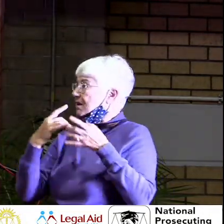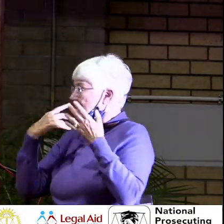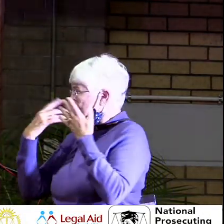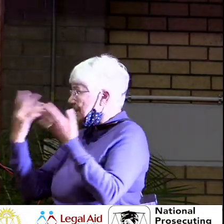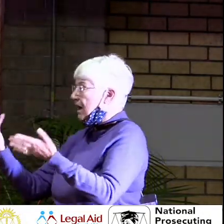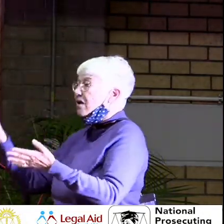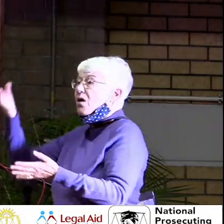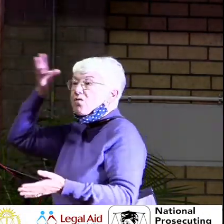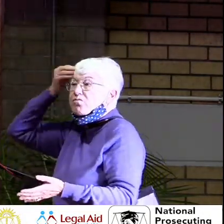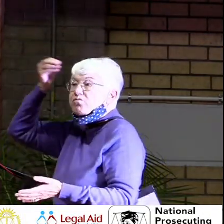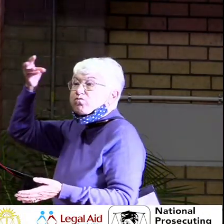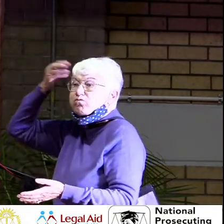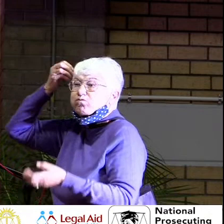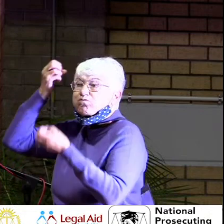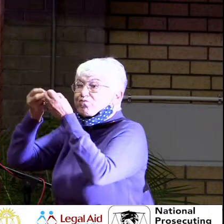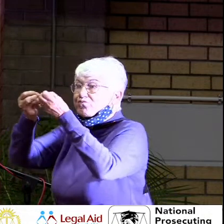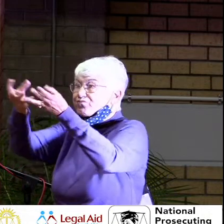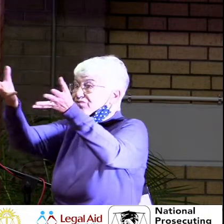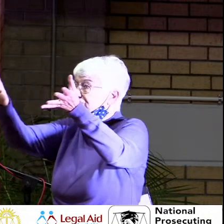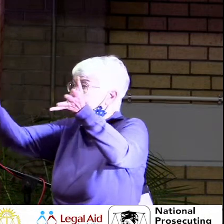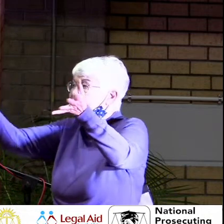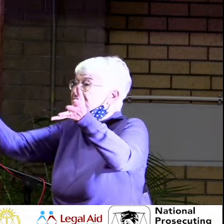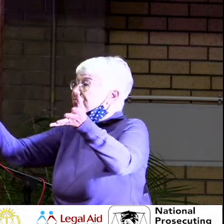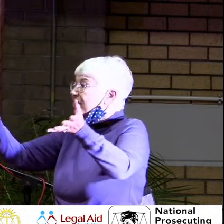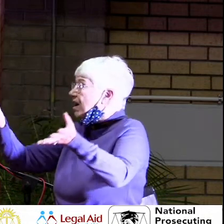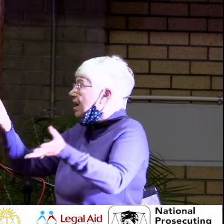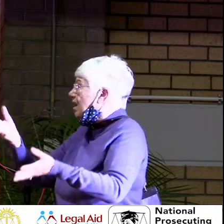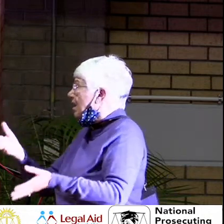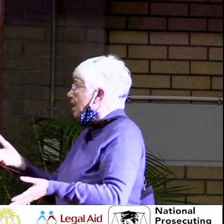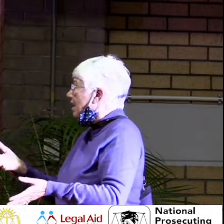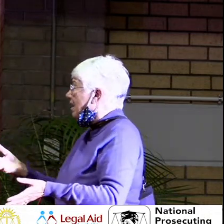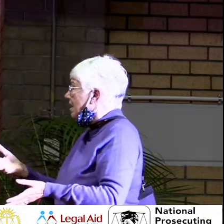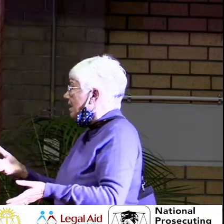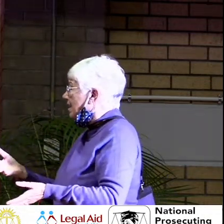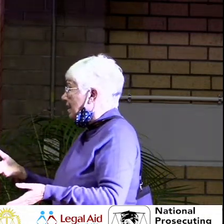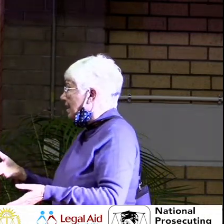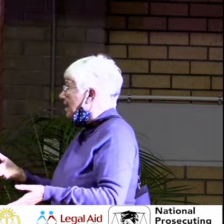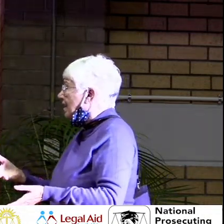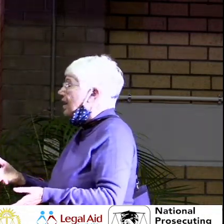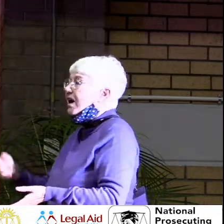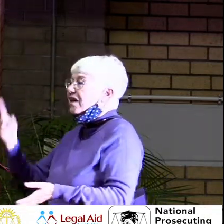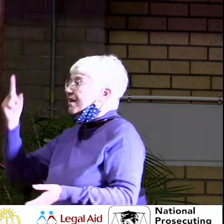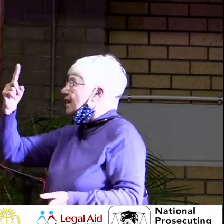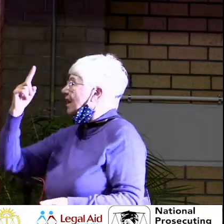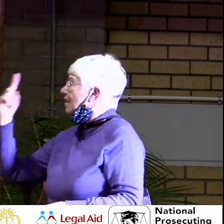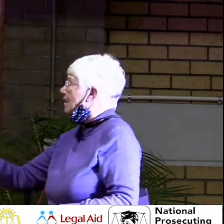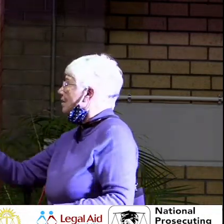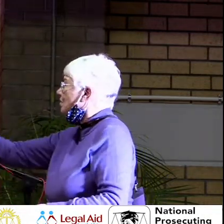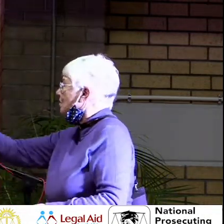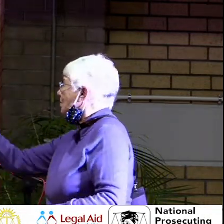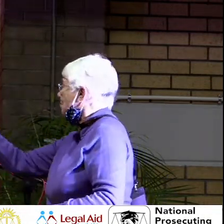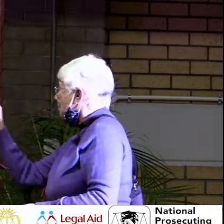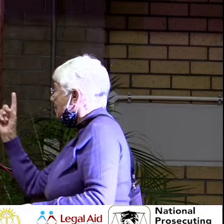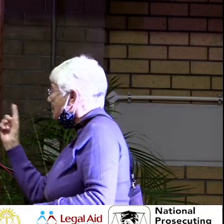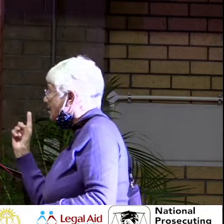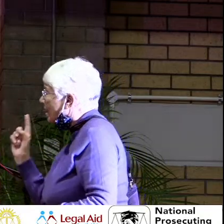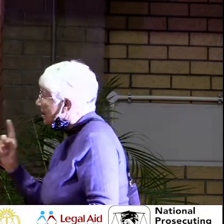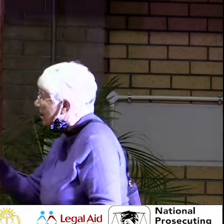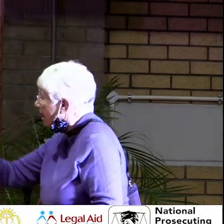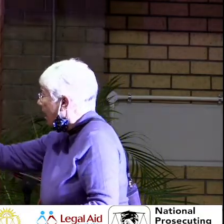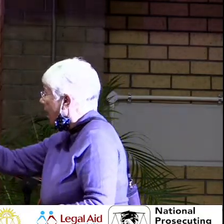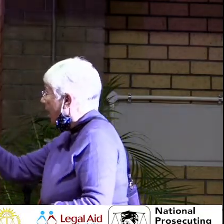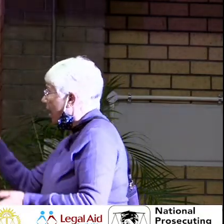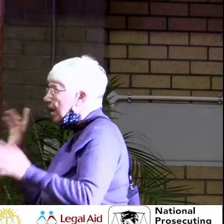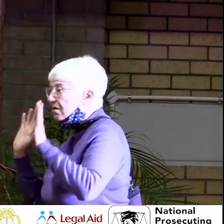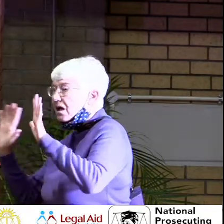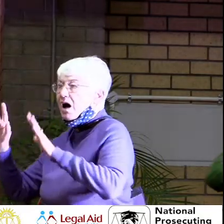And if there is 1 of 10, then it's 1 of 10 that's going to help you. But our plan is